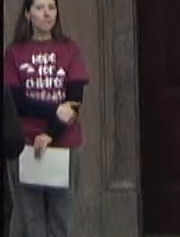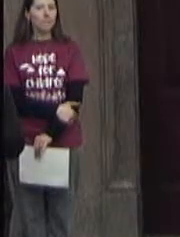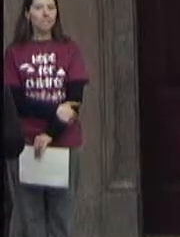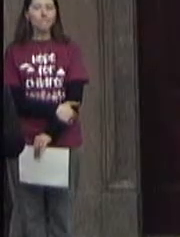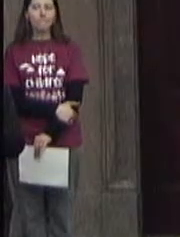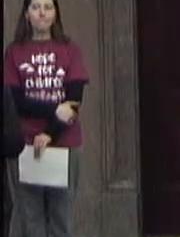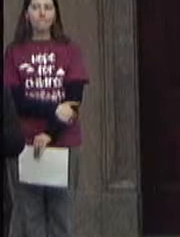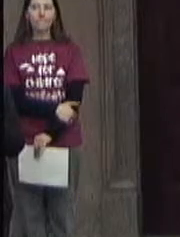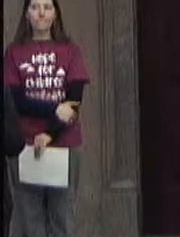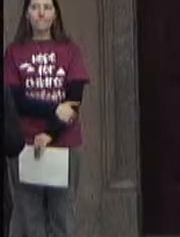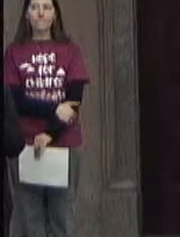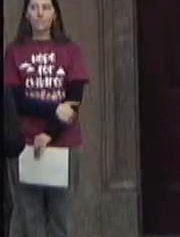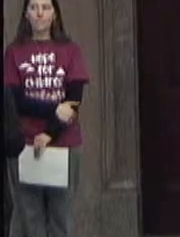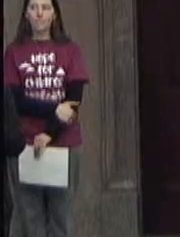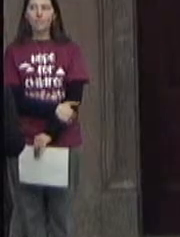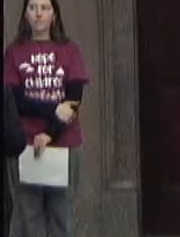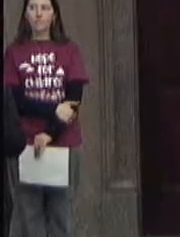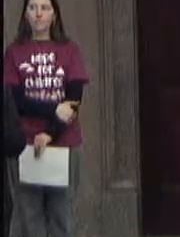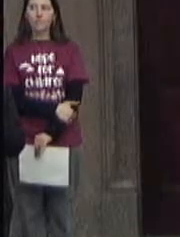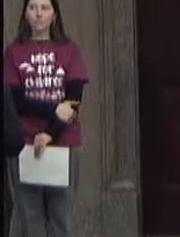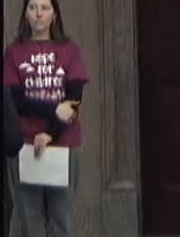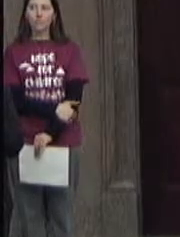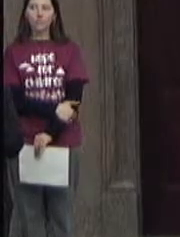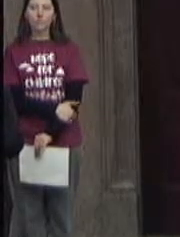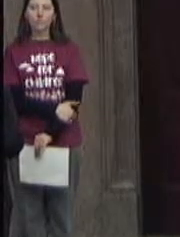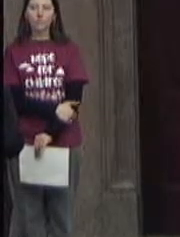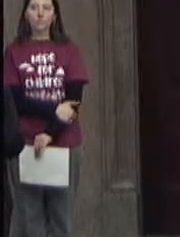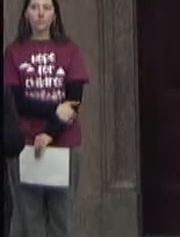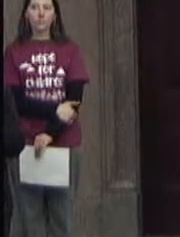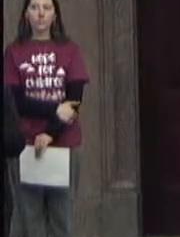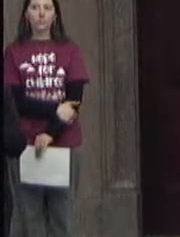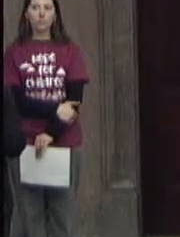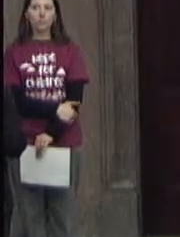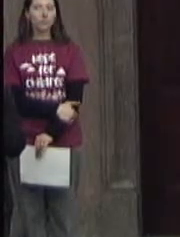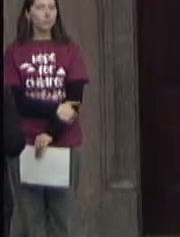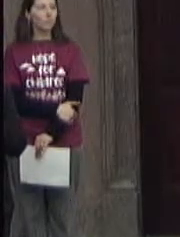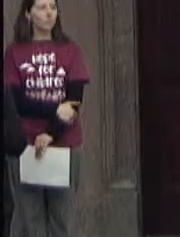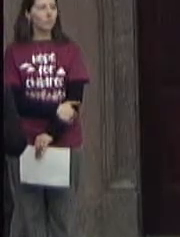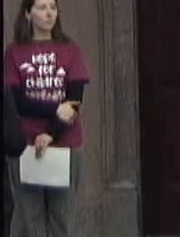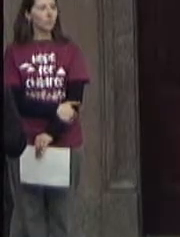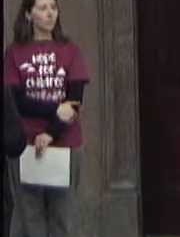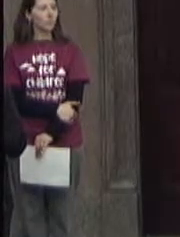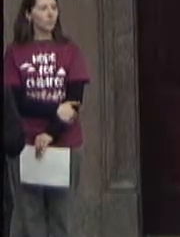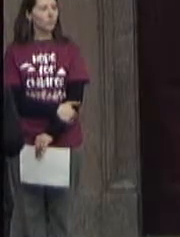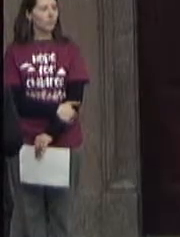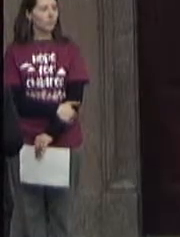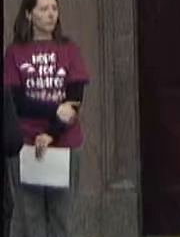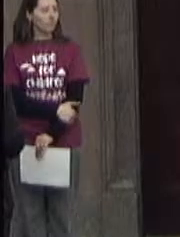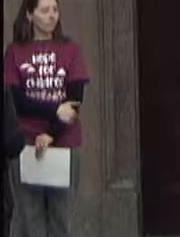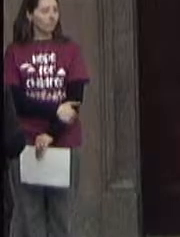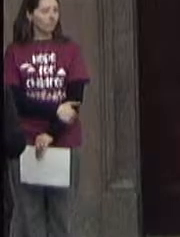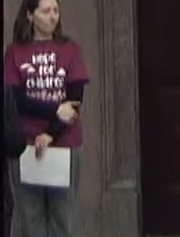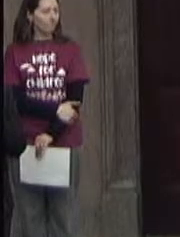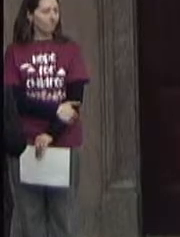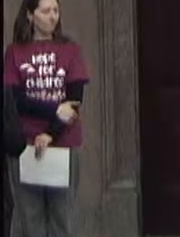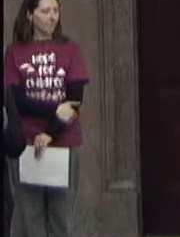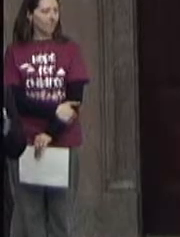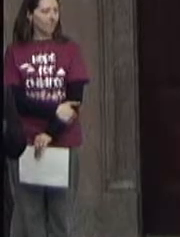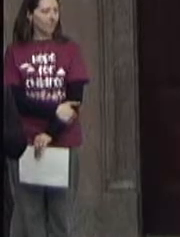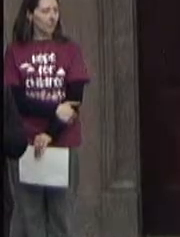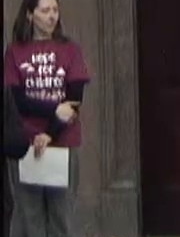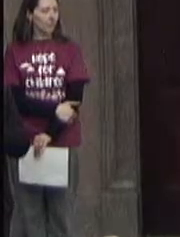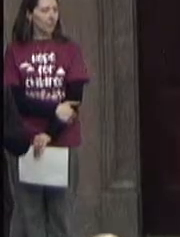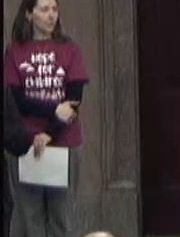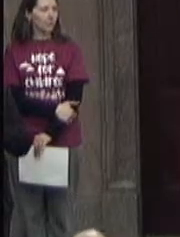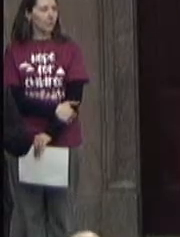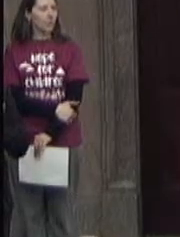Early Intervention for over 20 years and have spent my whole professional career of over 40 years working with young children with special needs and their